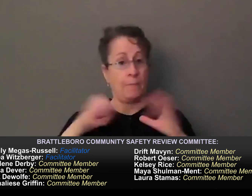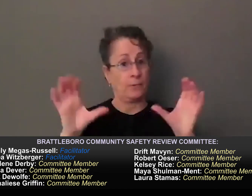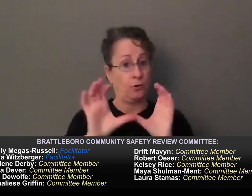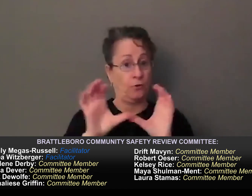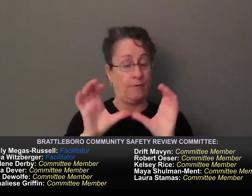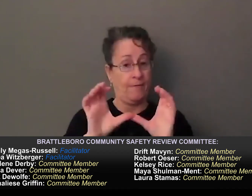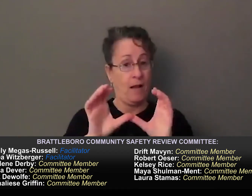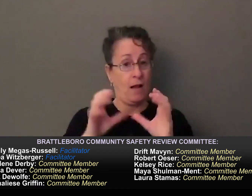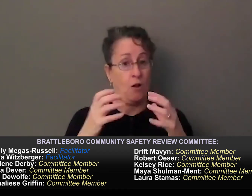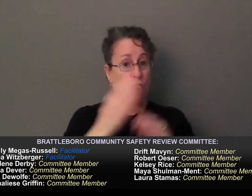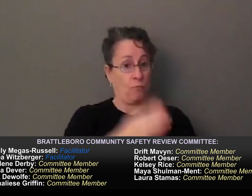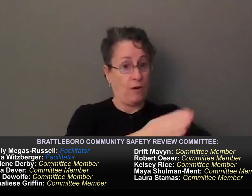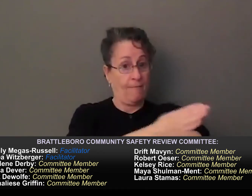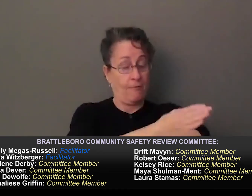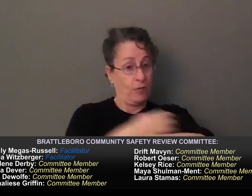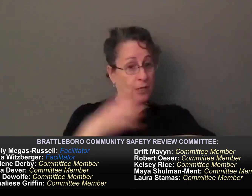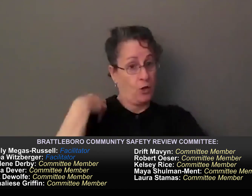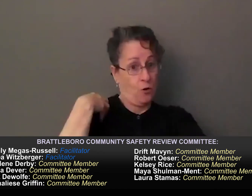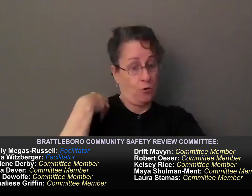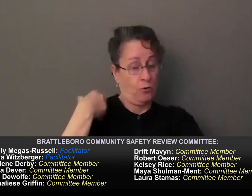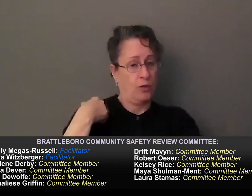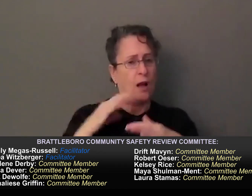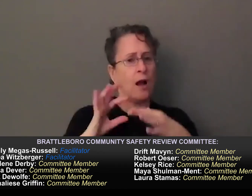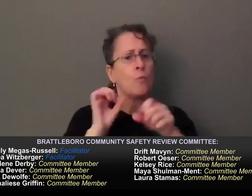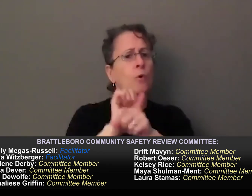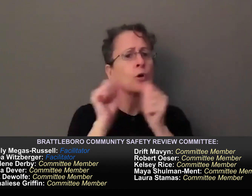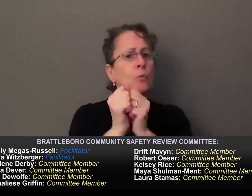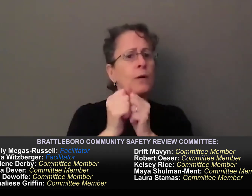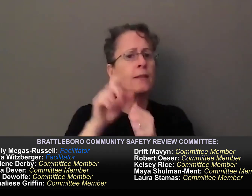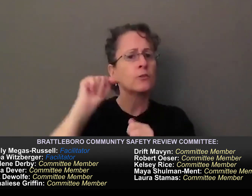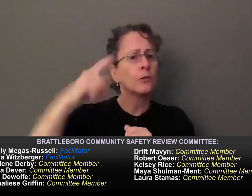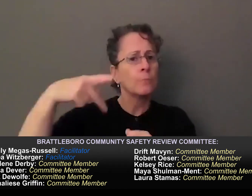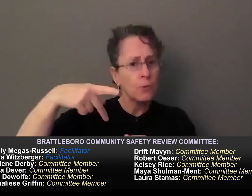Point, and I want to help make Brattleboro a